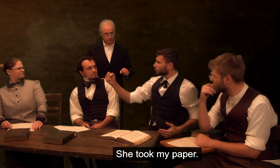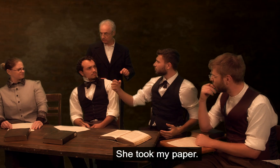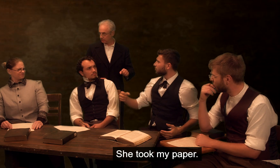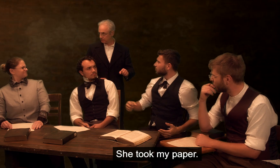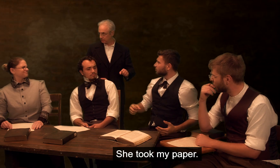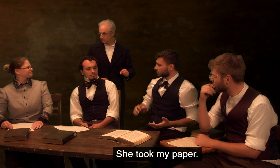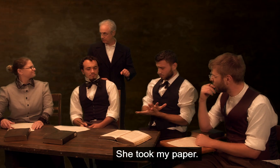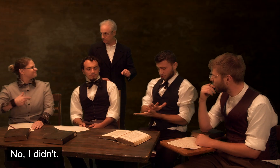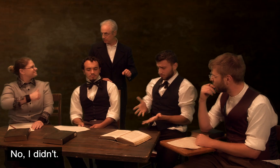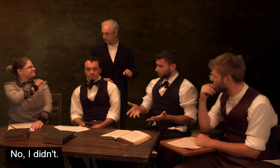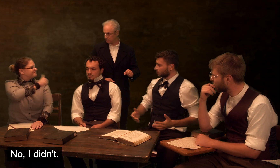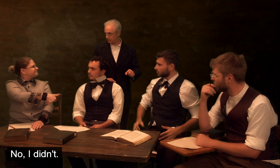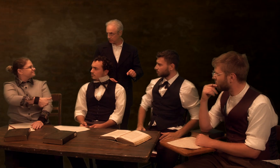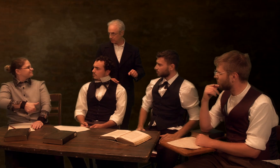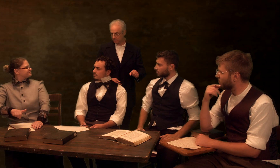took my paper. No, I didn't.